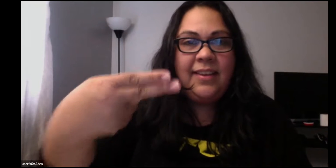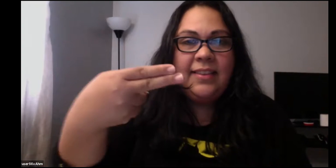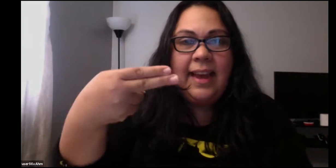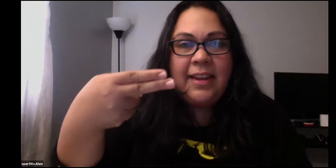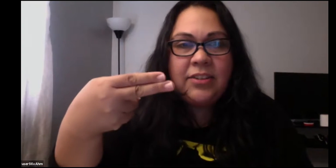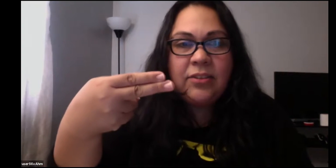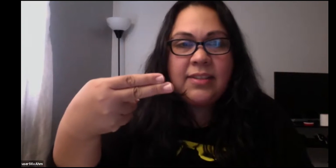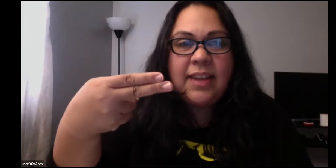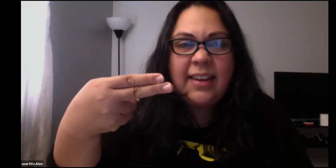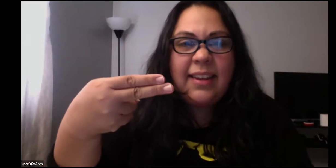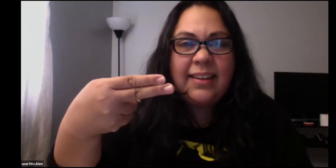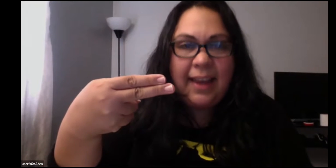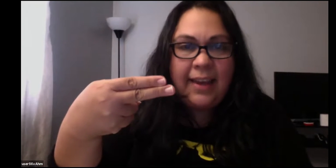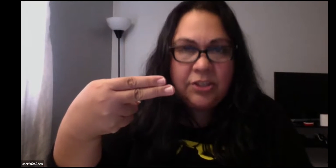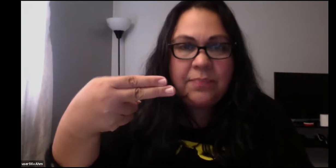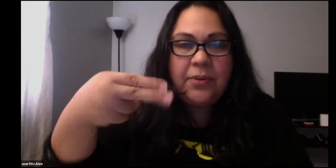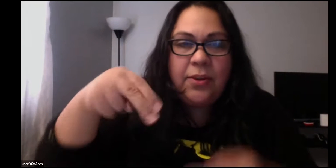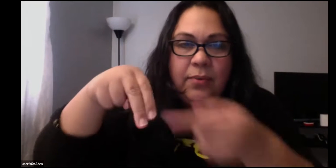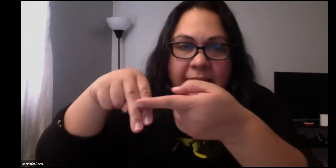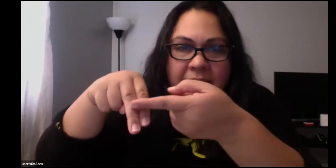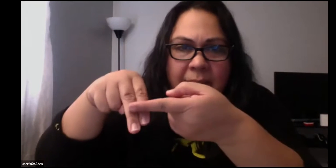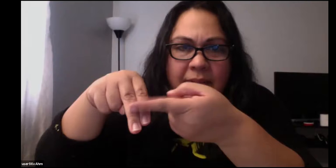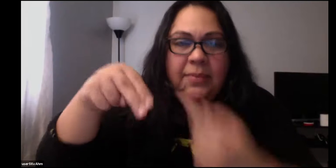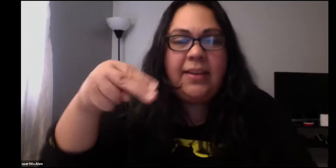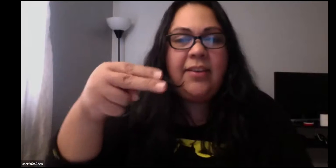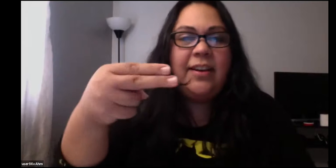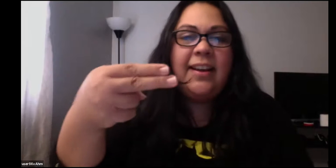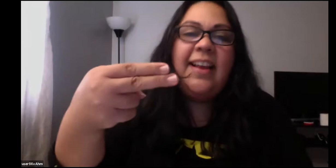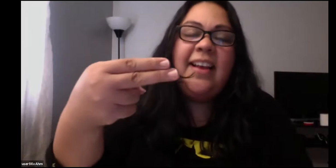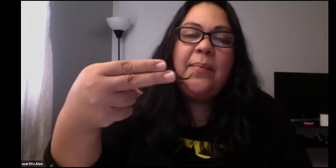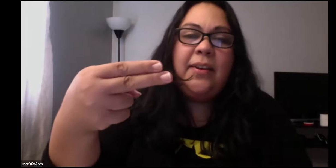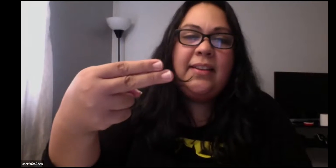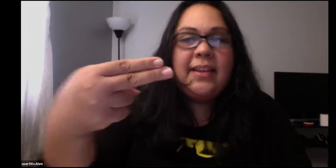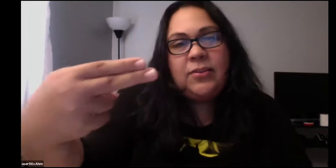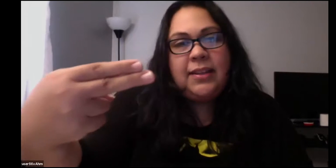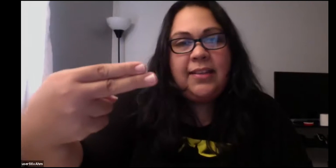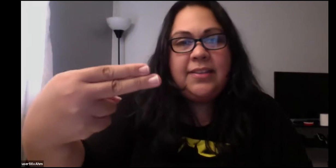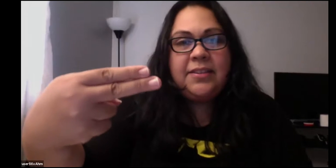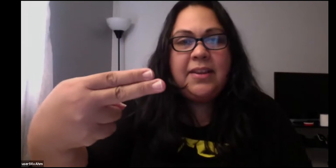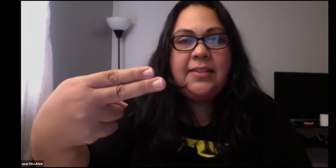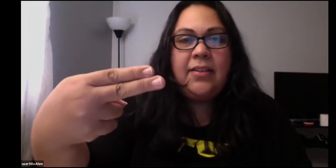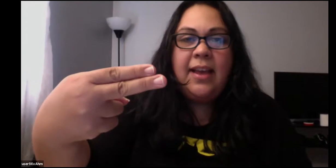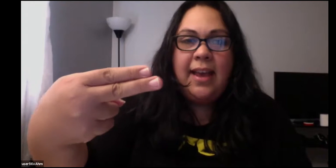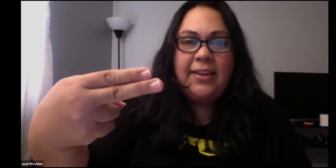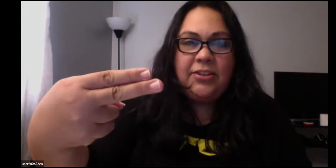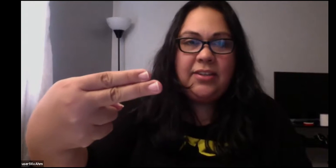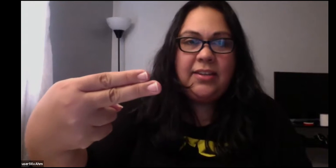The H looks kind of like an H, but you would have to like put something here, right? But it's actually like this in ASL. H.